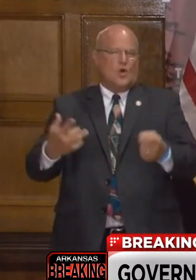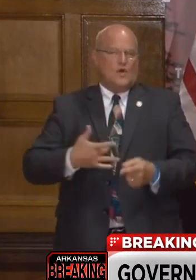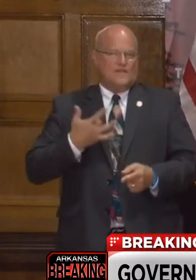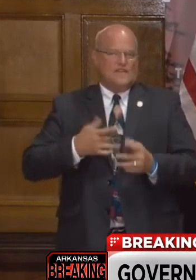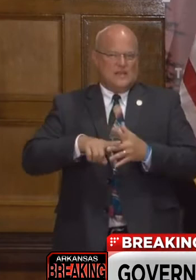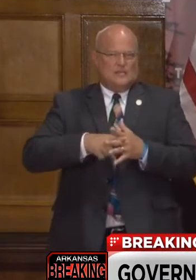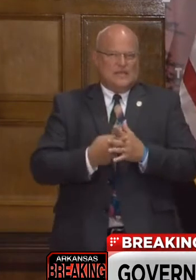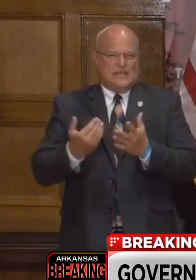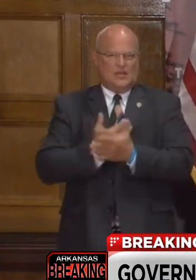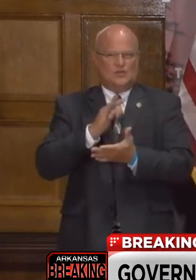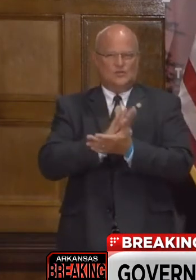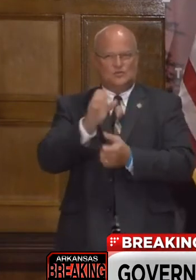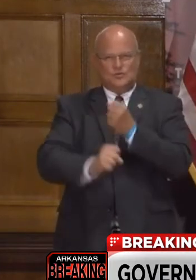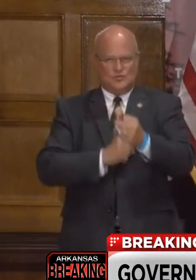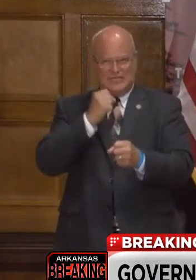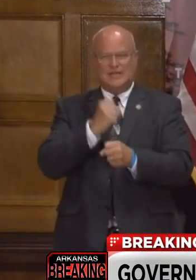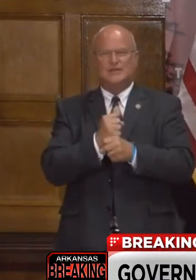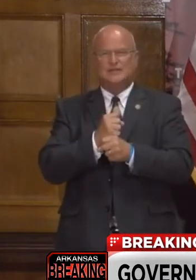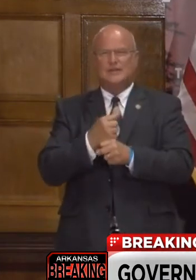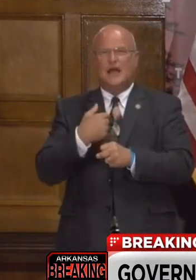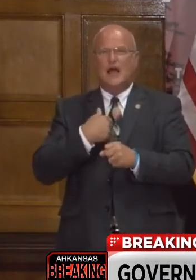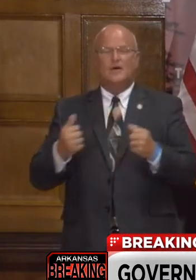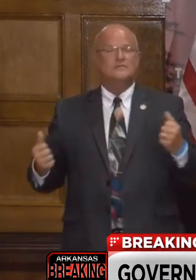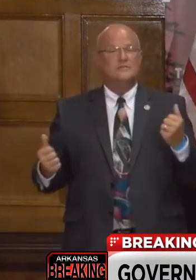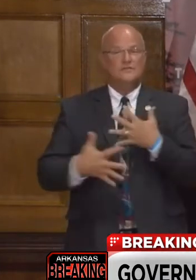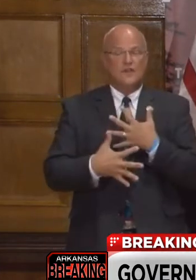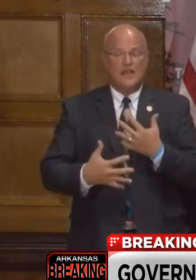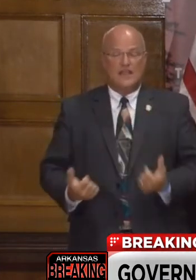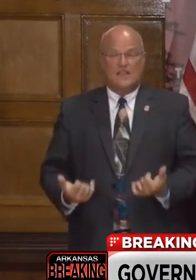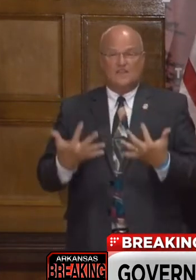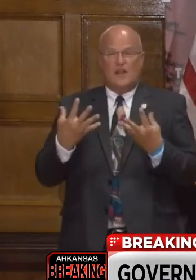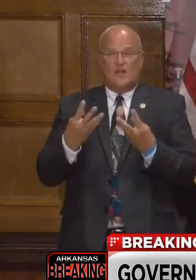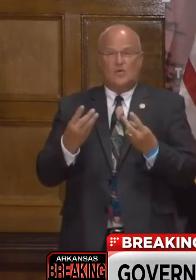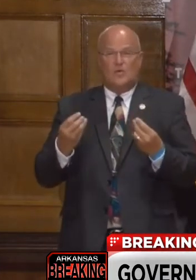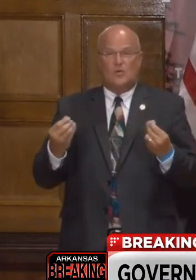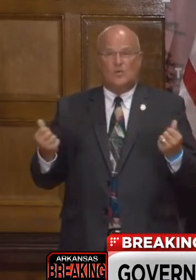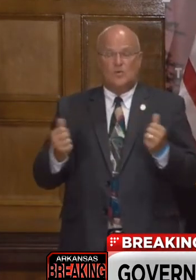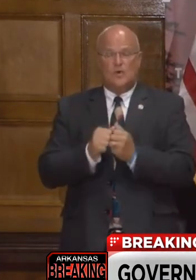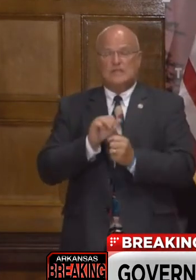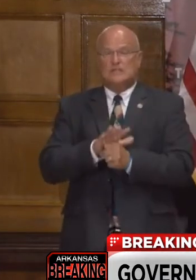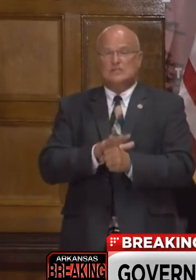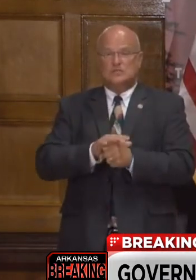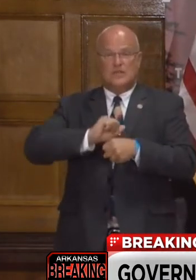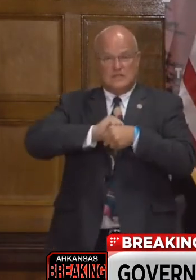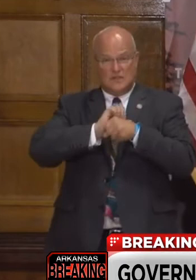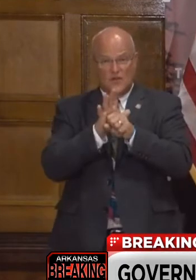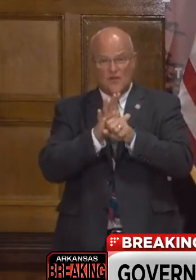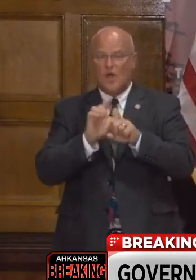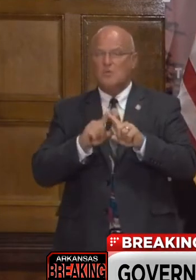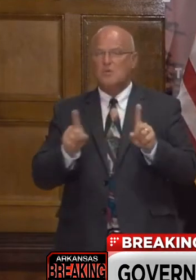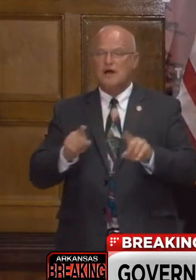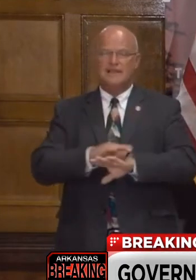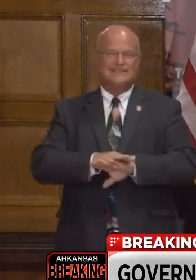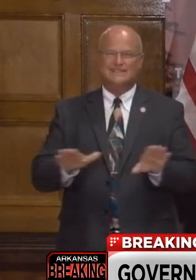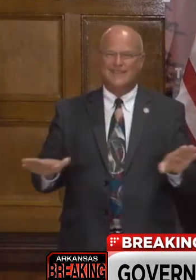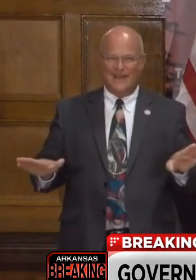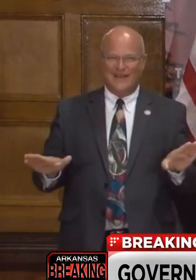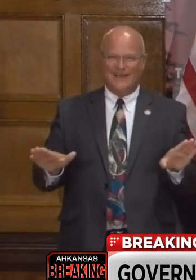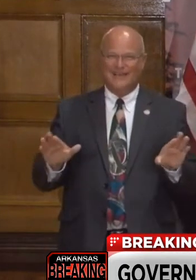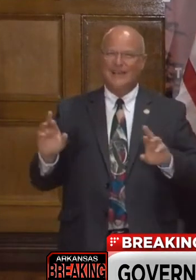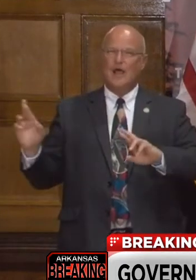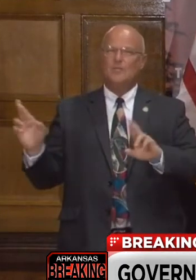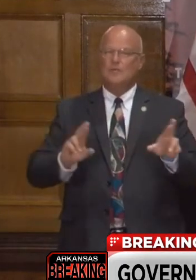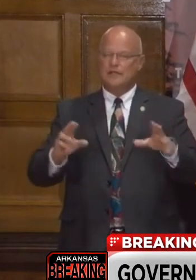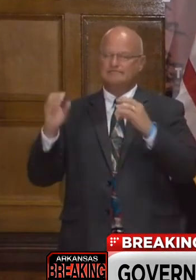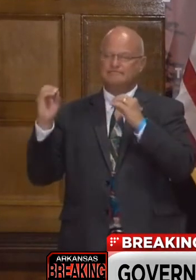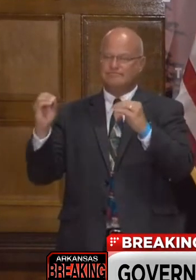at the beginning of a new school year. I was afraid that the fire dimmed with the stress of the virus, but it has not, and I'm ready to